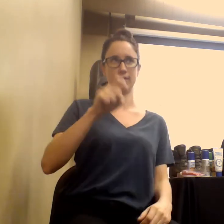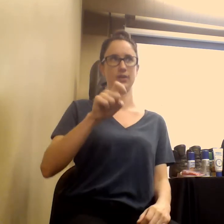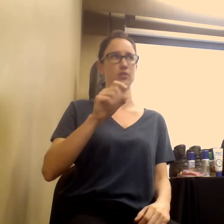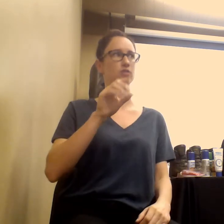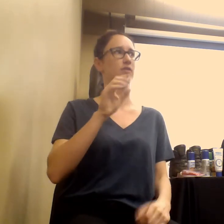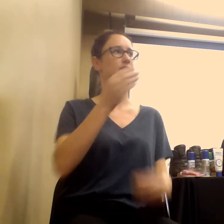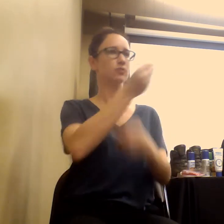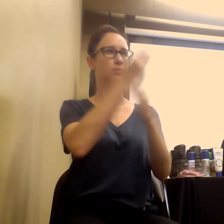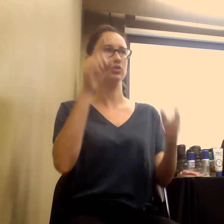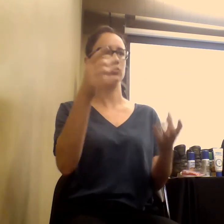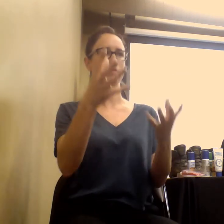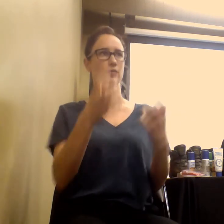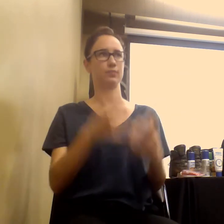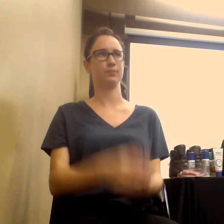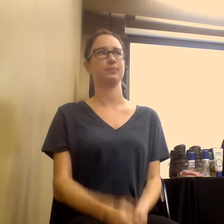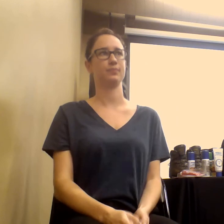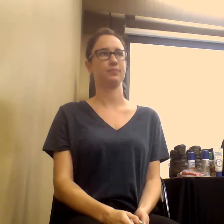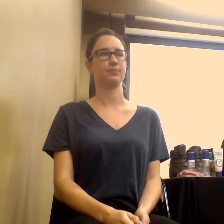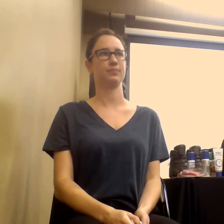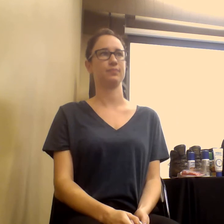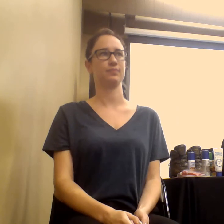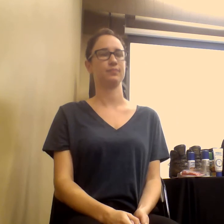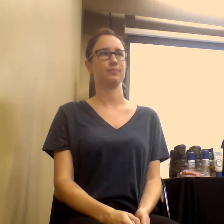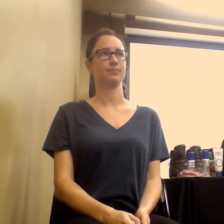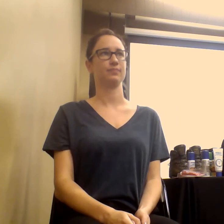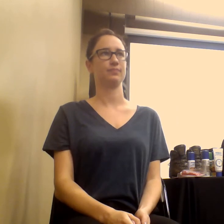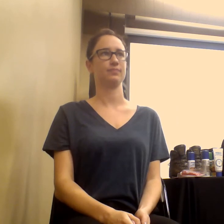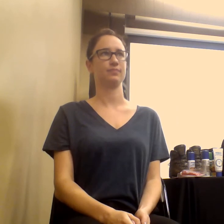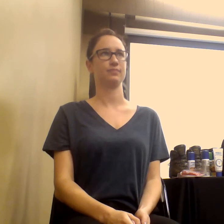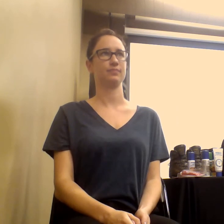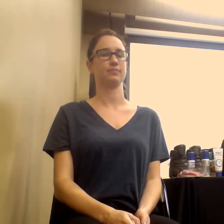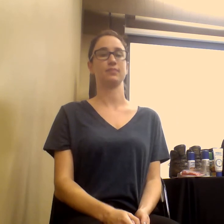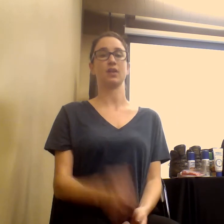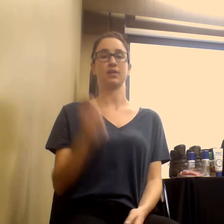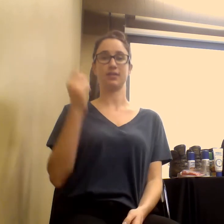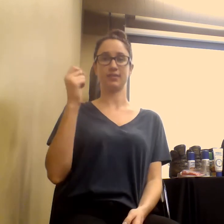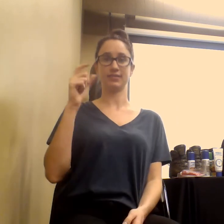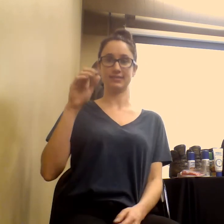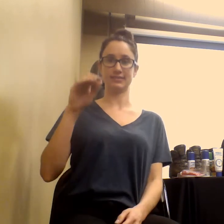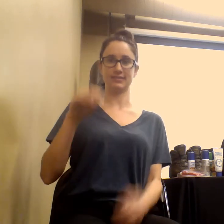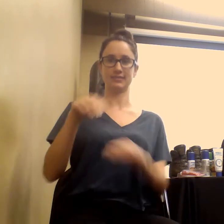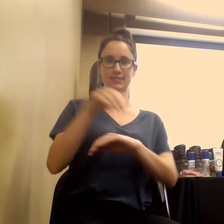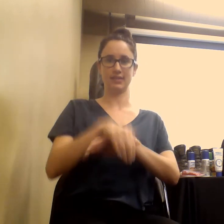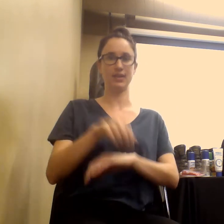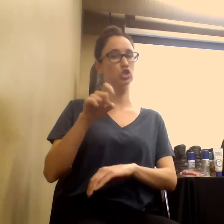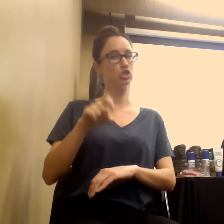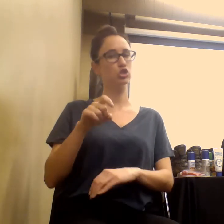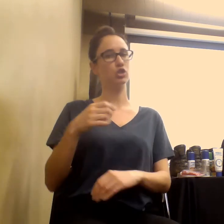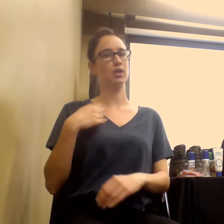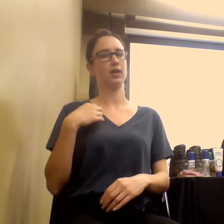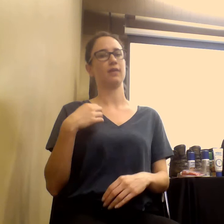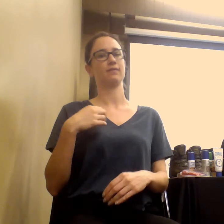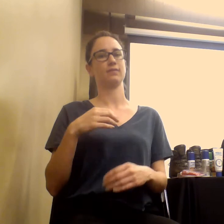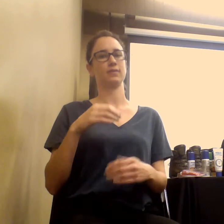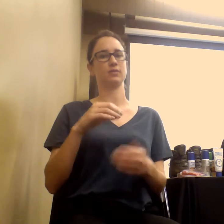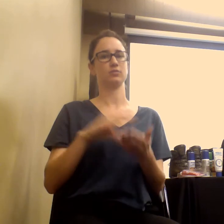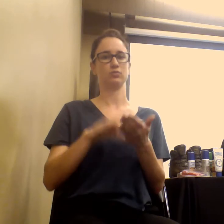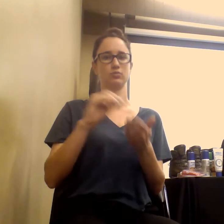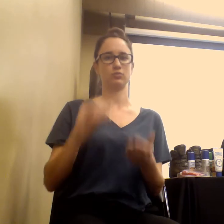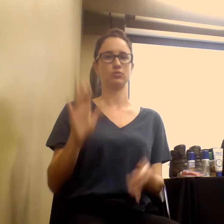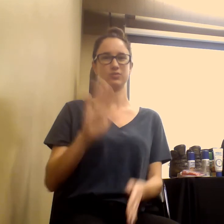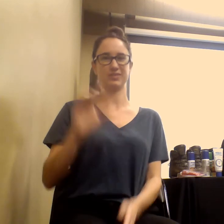out of this? Now, I was supposed to have a class of about 20, so we may get a little bit more hands-on than I had expected here. So it always takes one